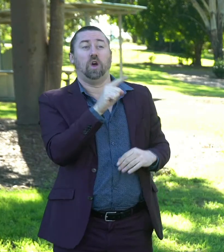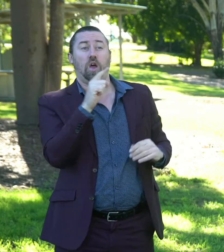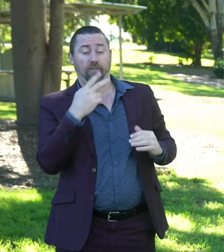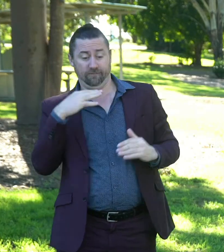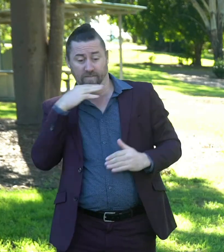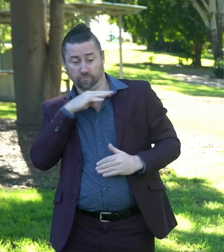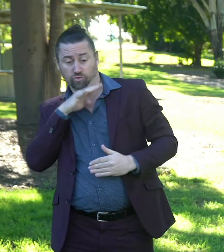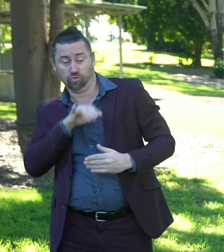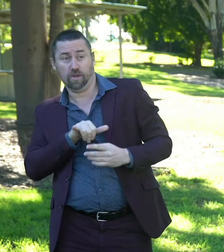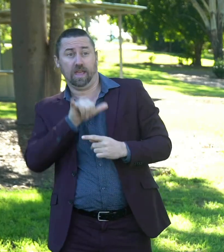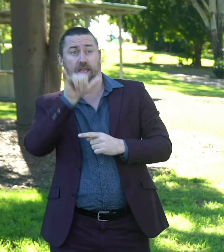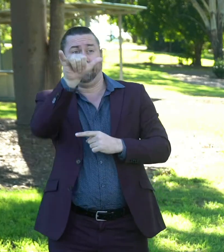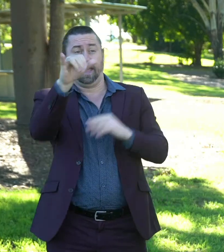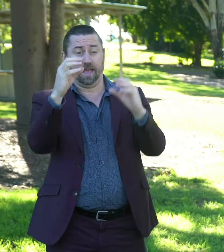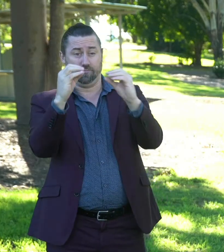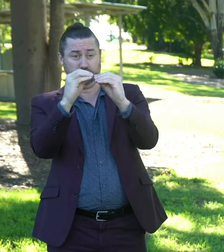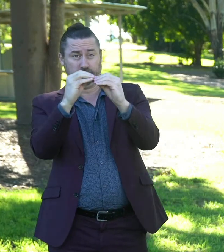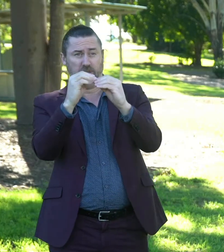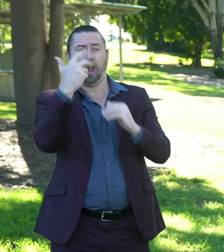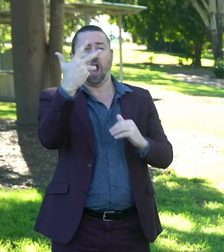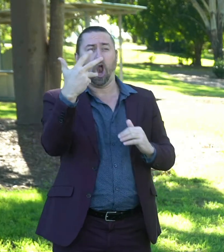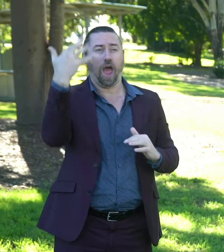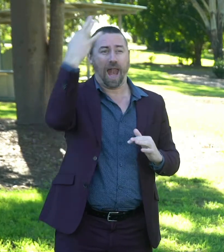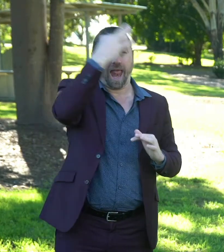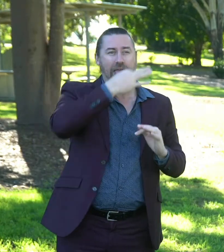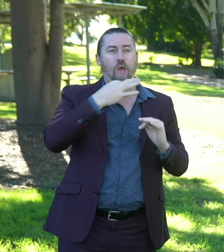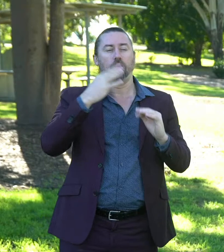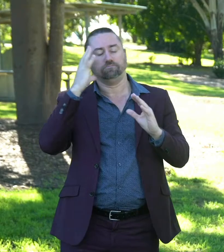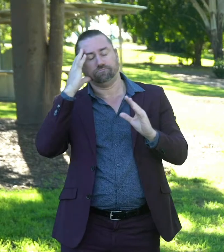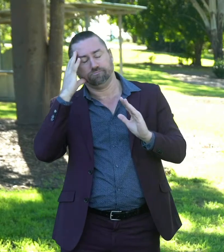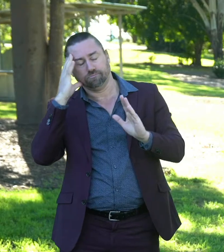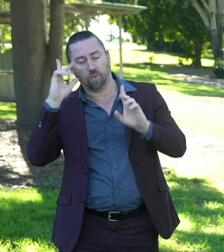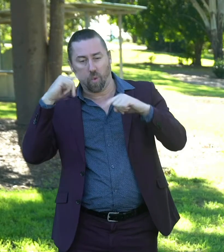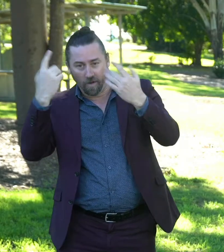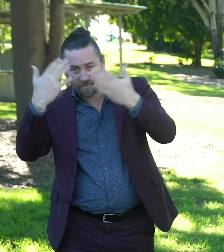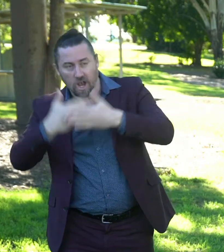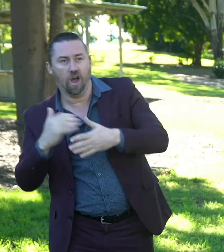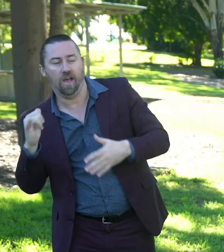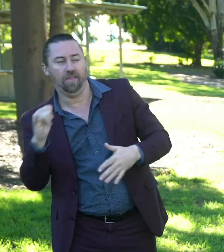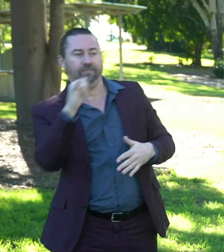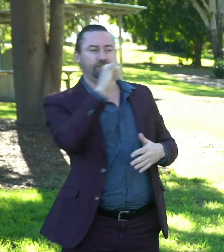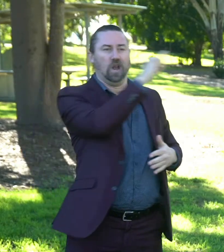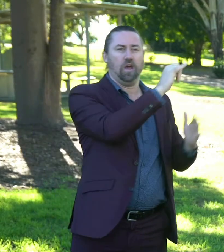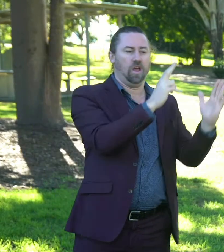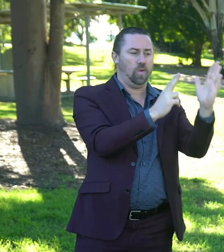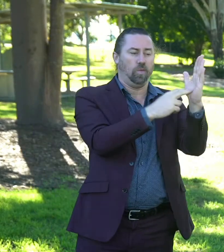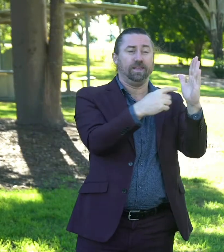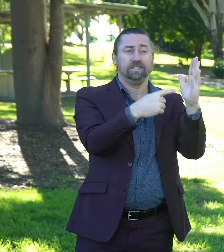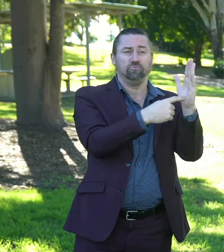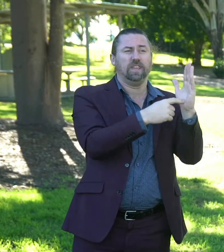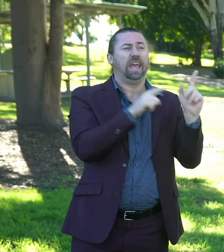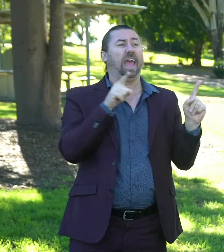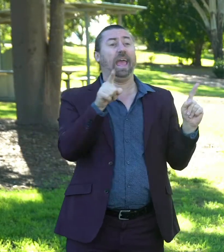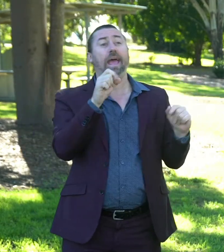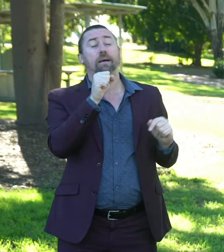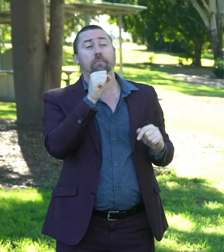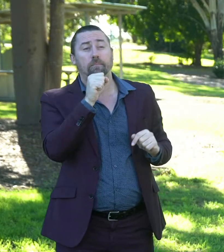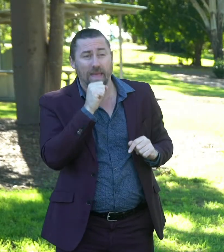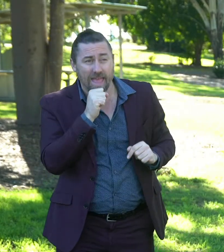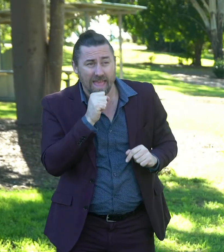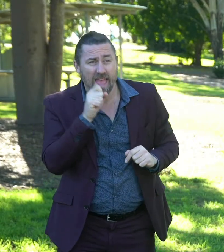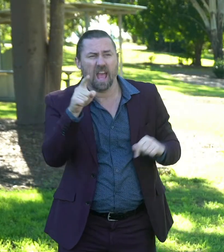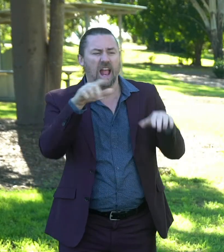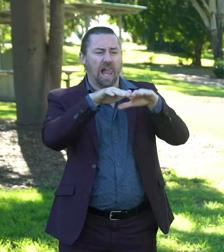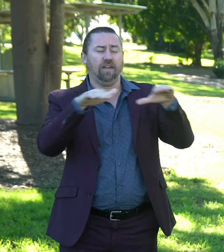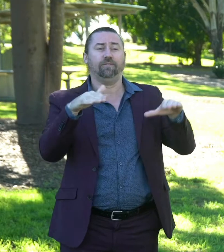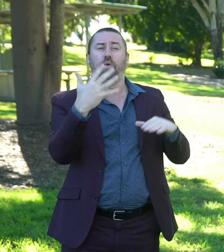into Brisbane, stayed 9 hours overnight, then flew on to the Northern Territory. And he was on that floor